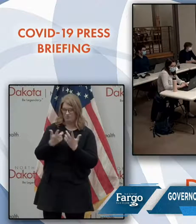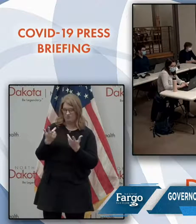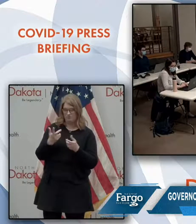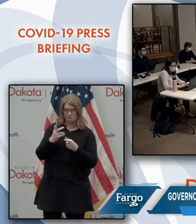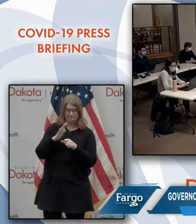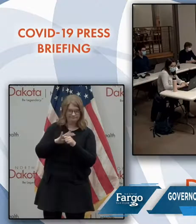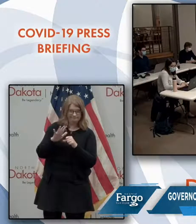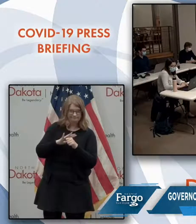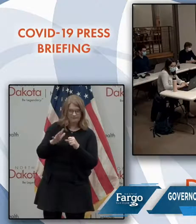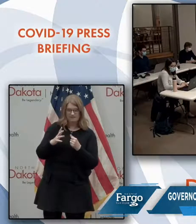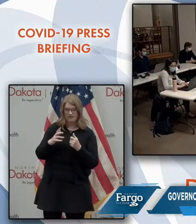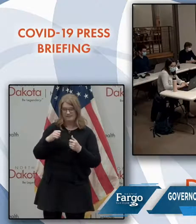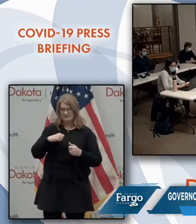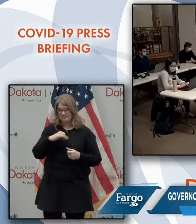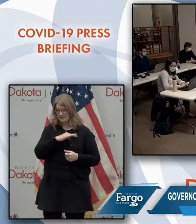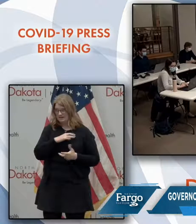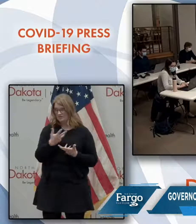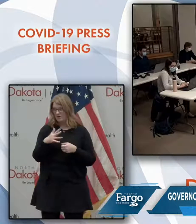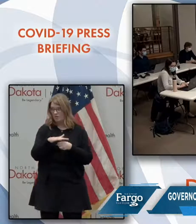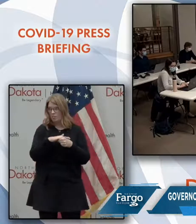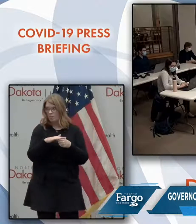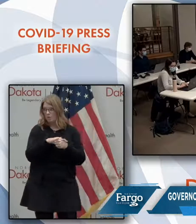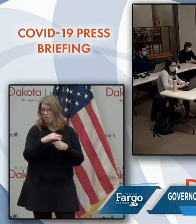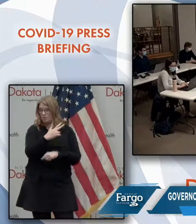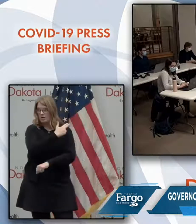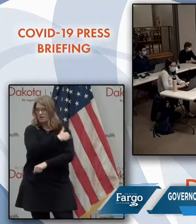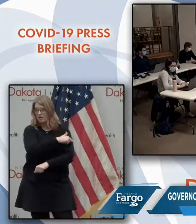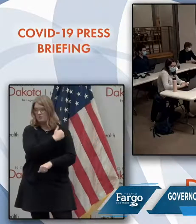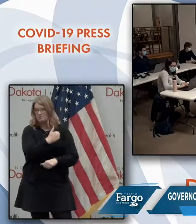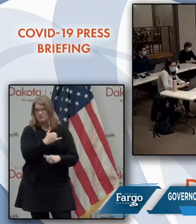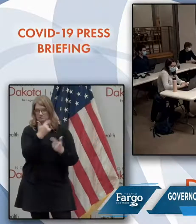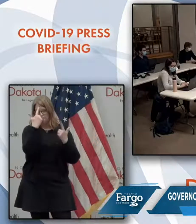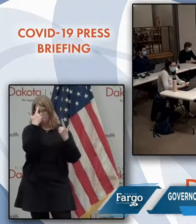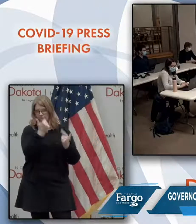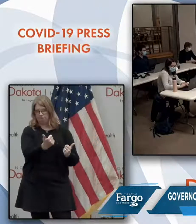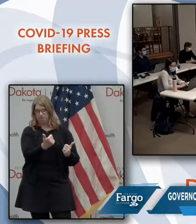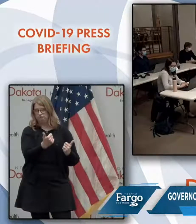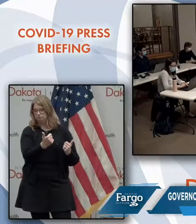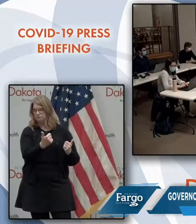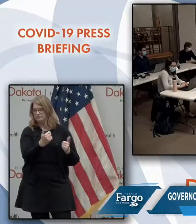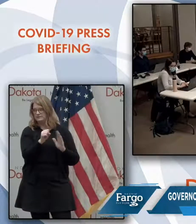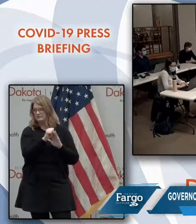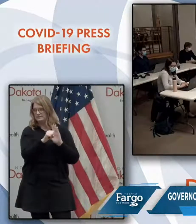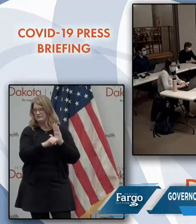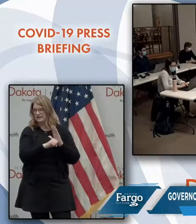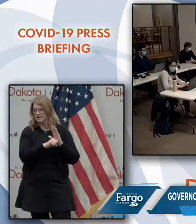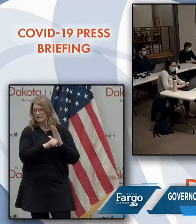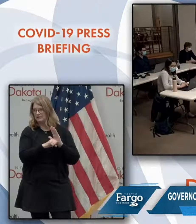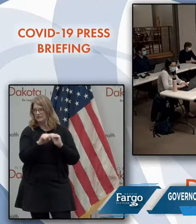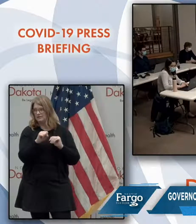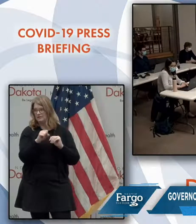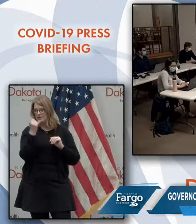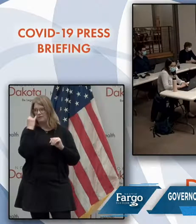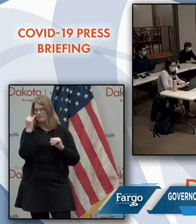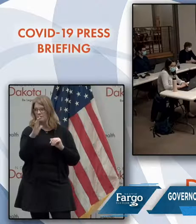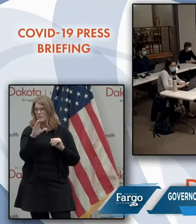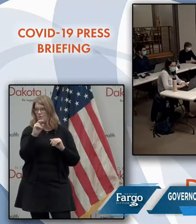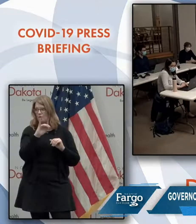those beds? Our local hospital has stated it's up to the state to ensure adequate staffing if COVID surge plans need to be